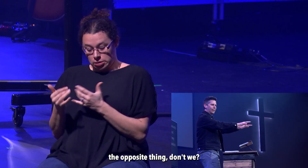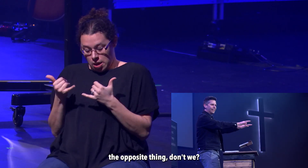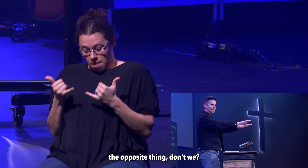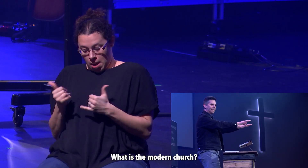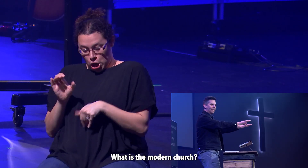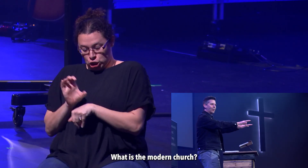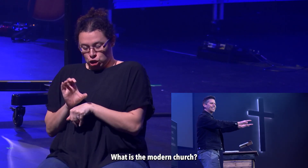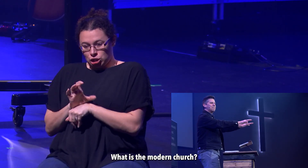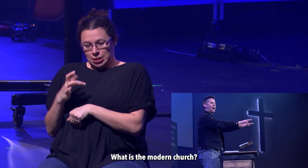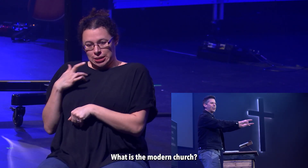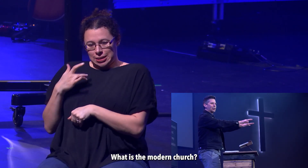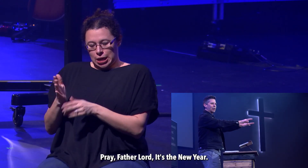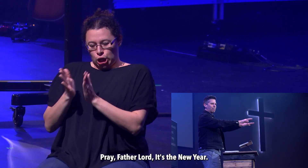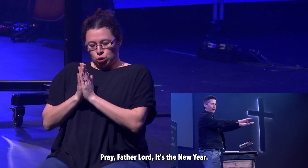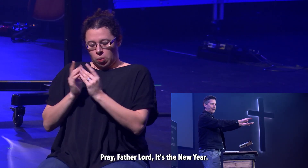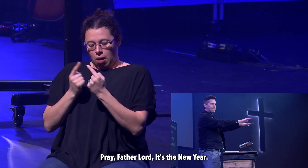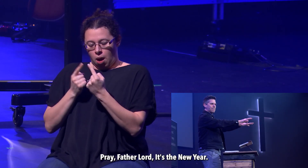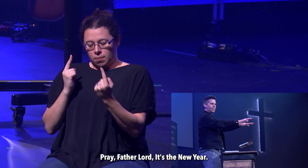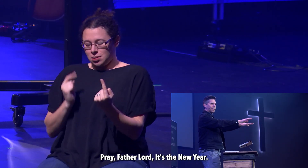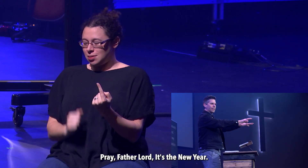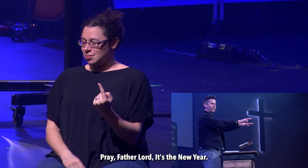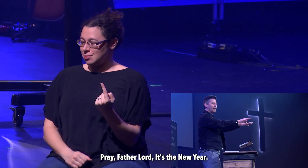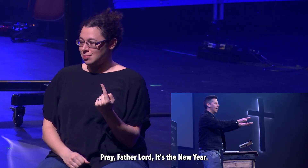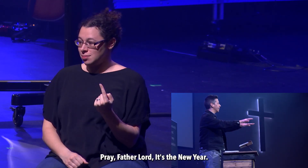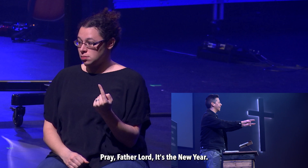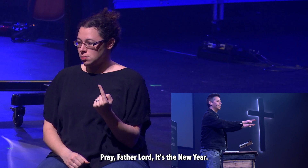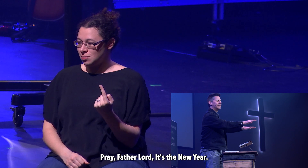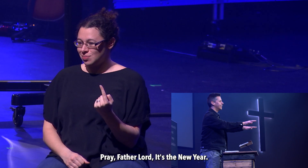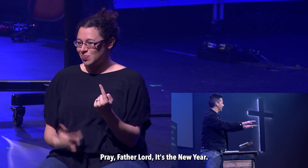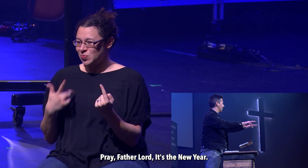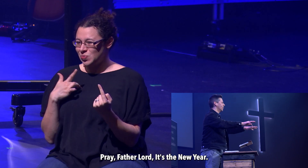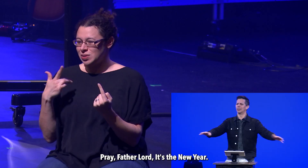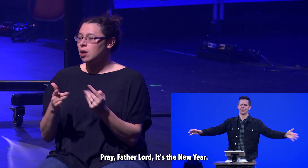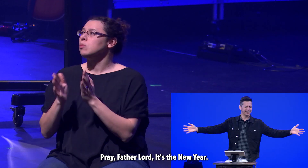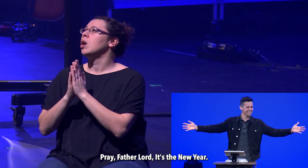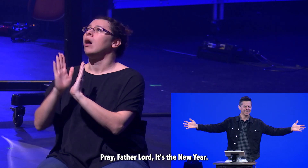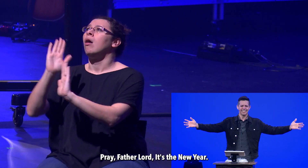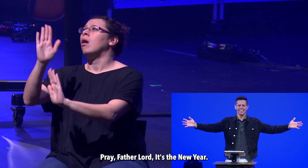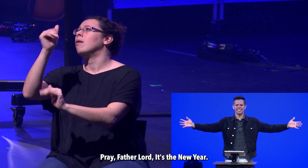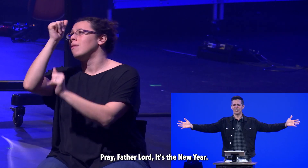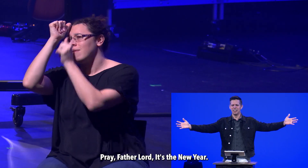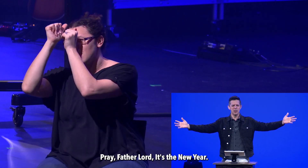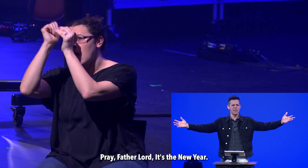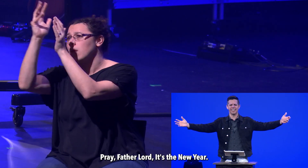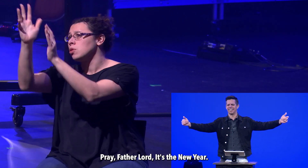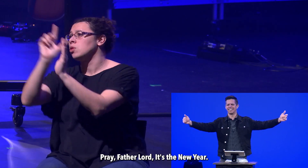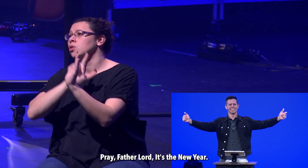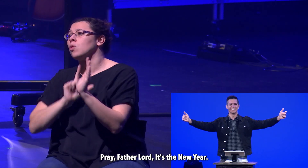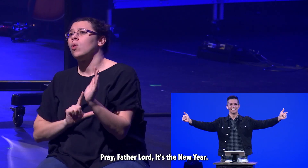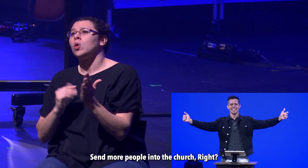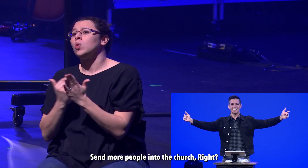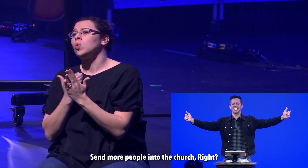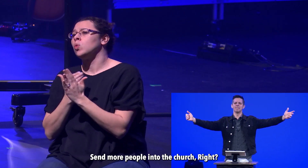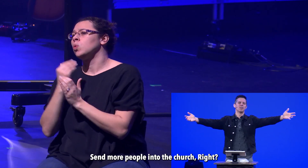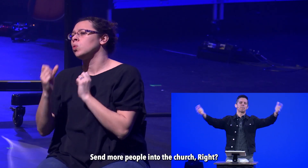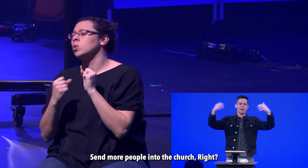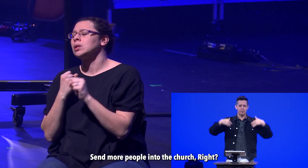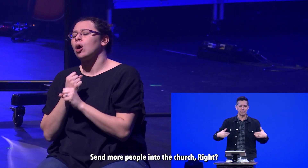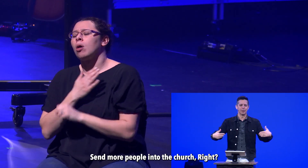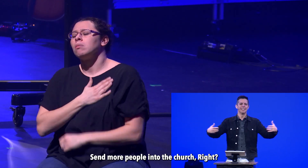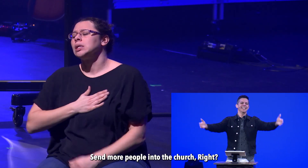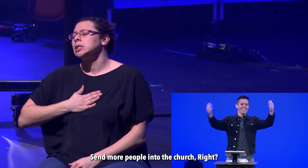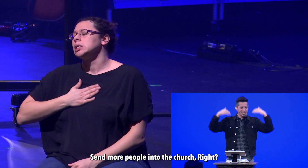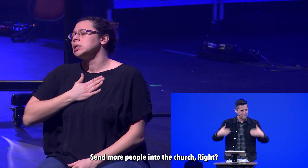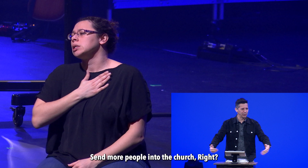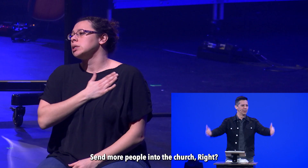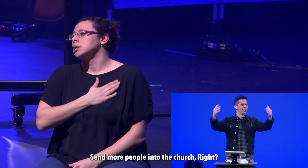don't we? What does the modern church pray? Father, Lord, It's the new year. Send more